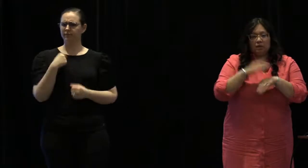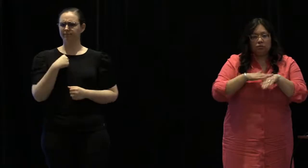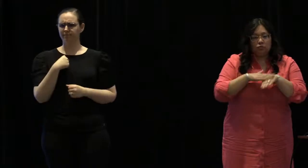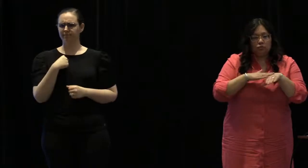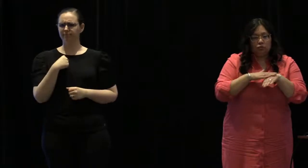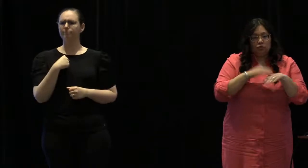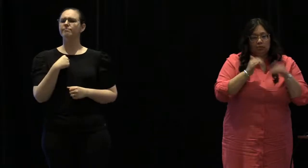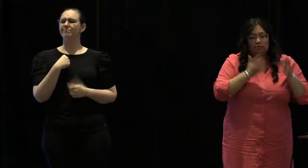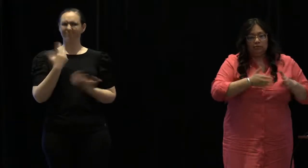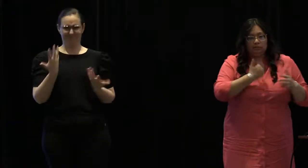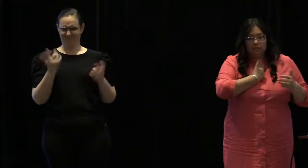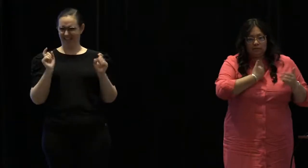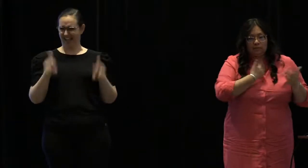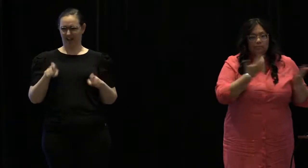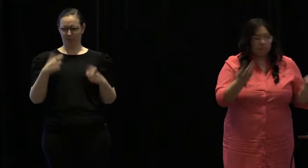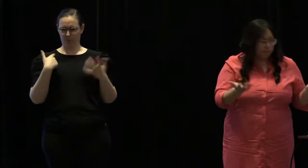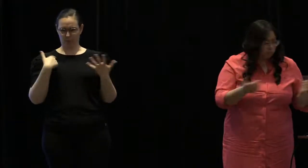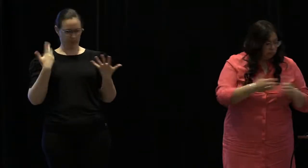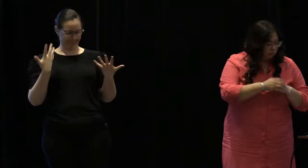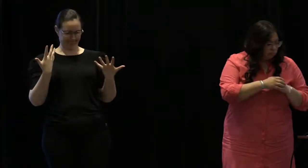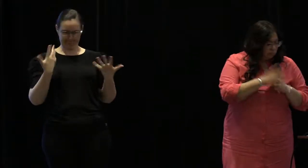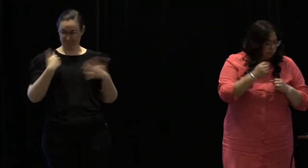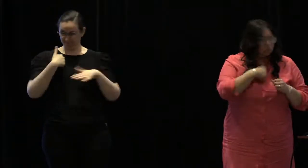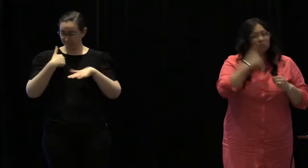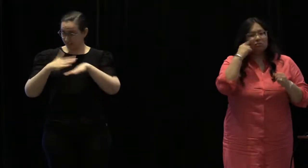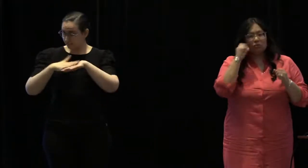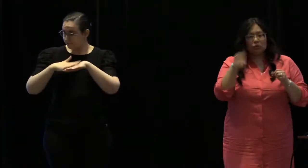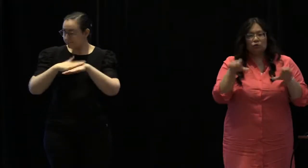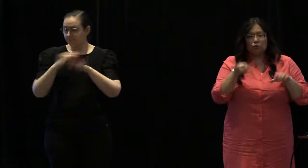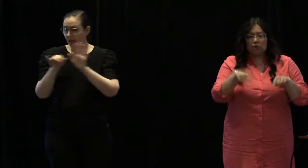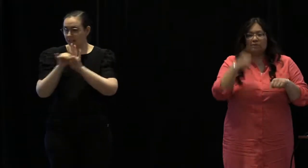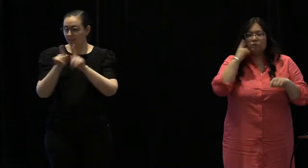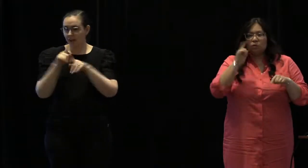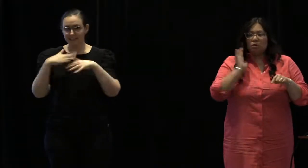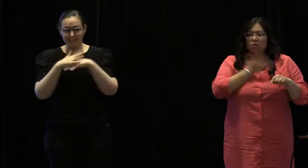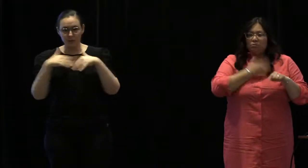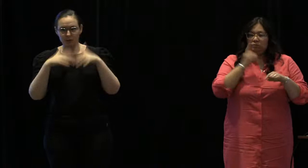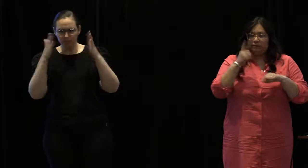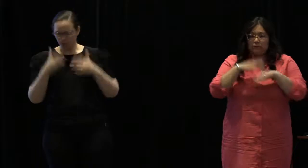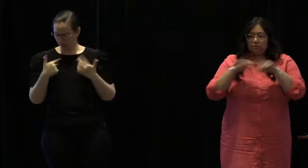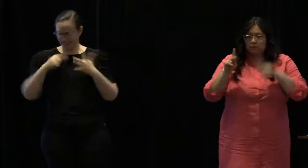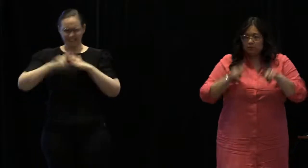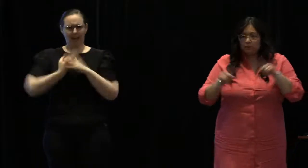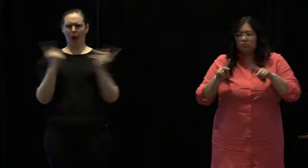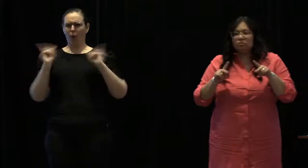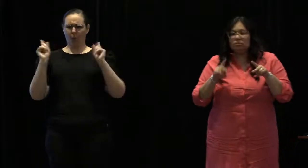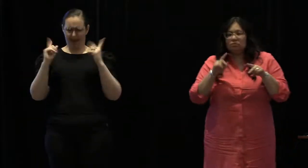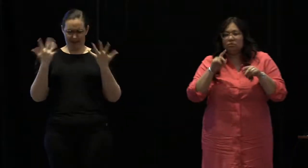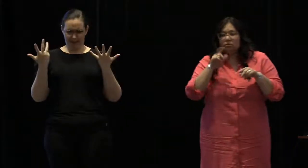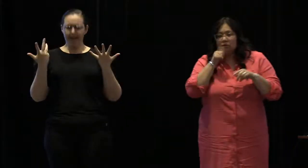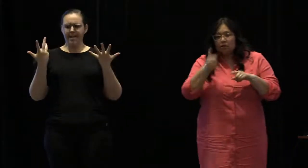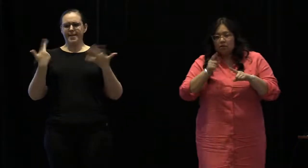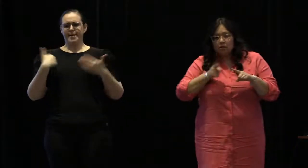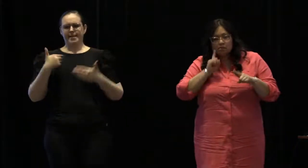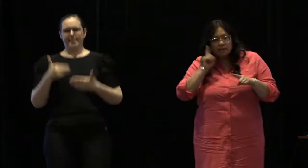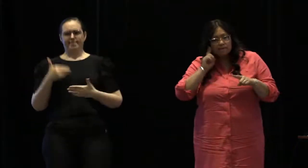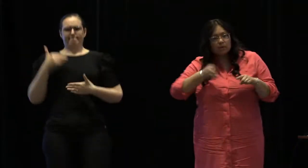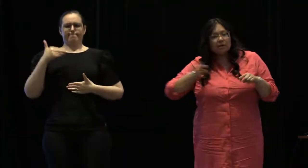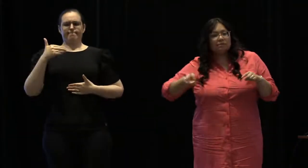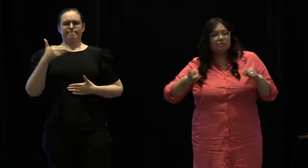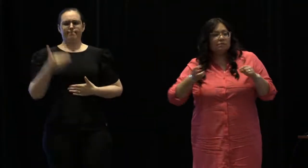input. And so as an Indigenous individual who is also deaf and who has been an activist for a long